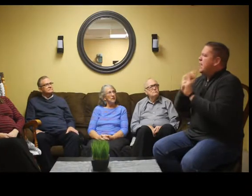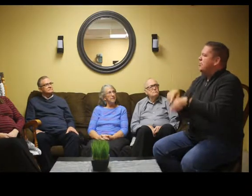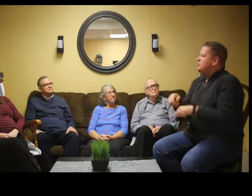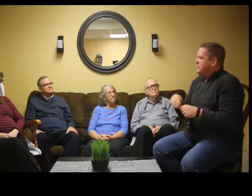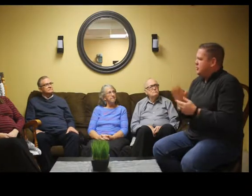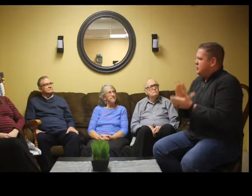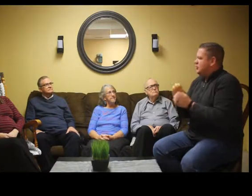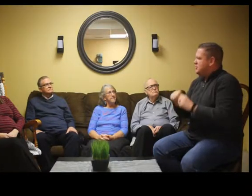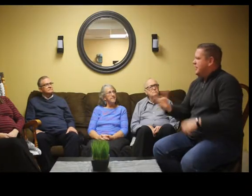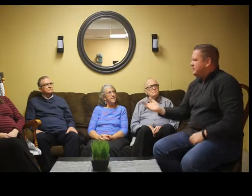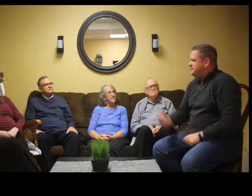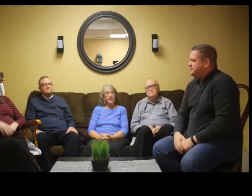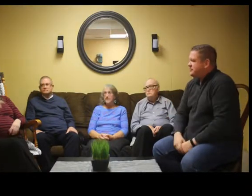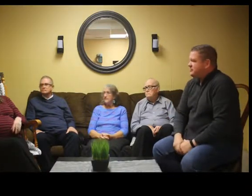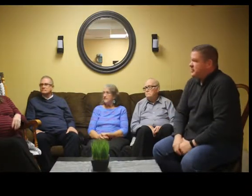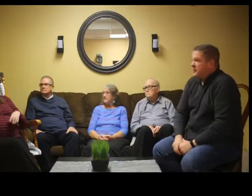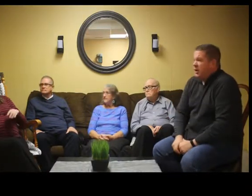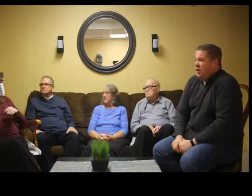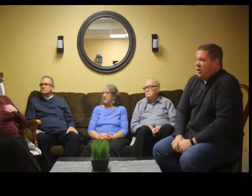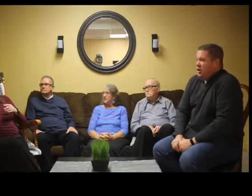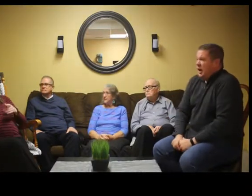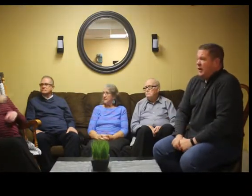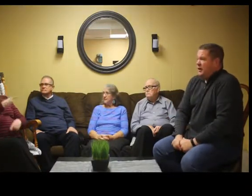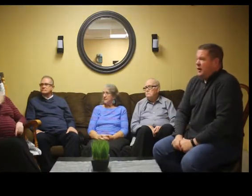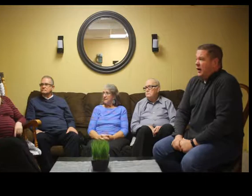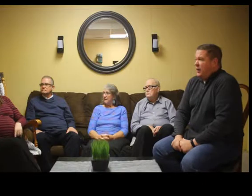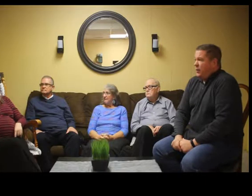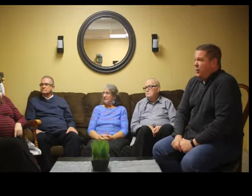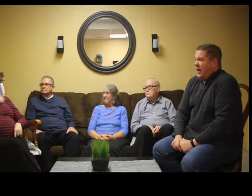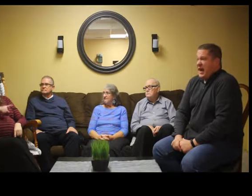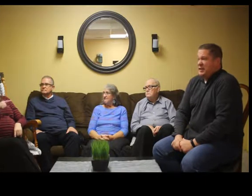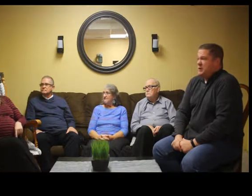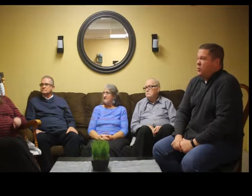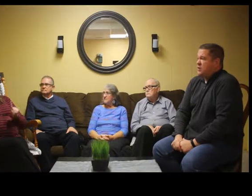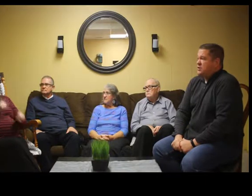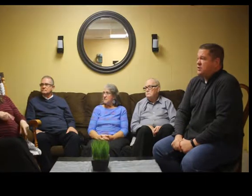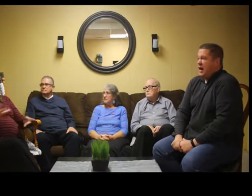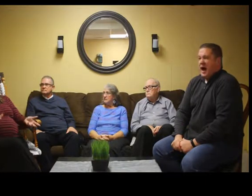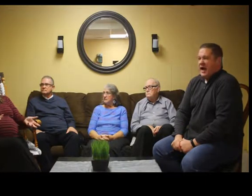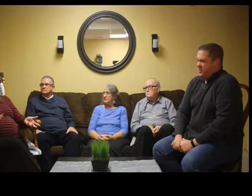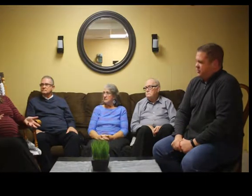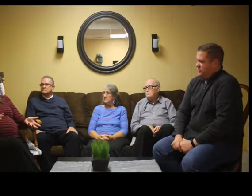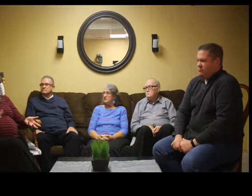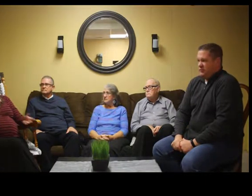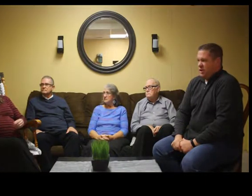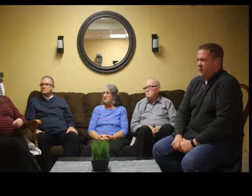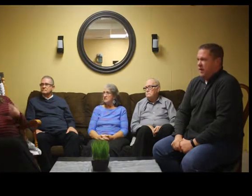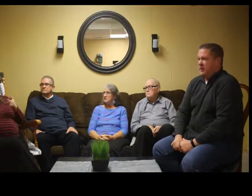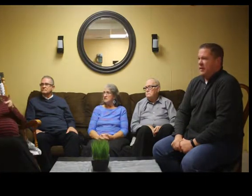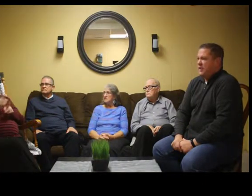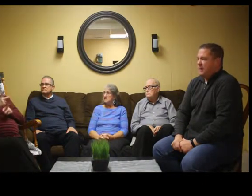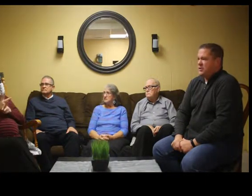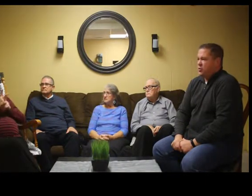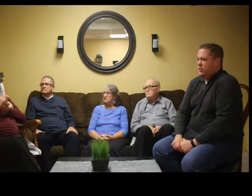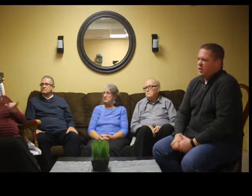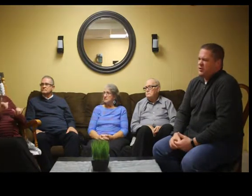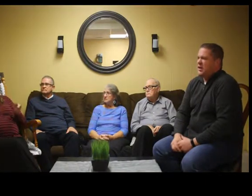answer them in the school setting? You know, when they ask me questions, I answer. You know, if I'm asked a question, obviously I had to